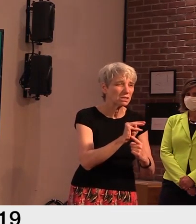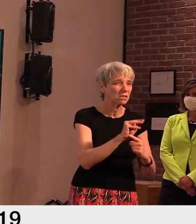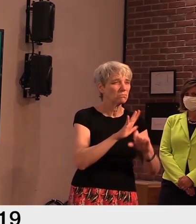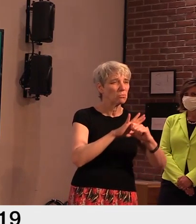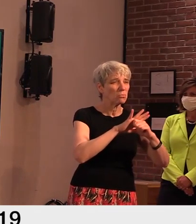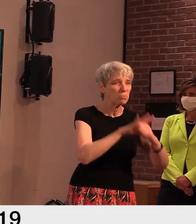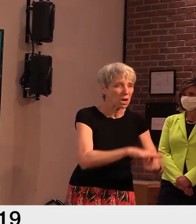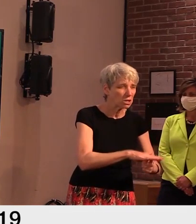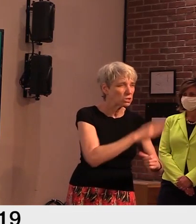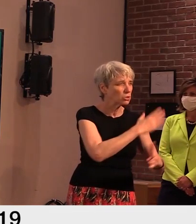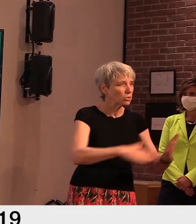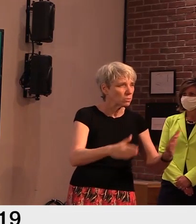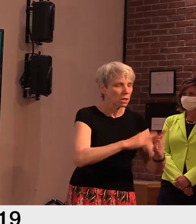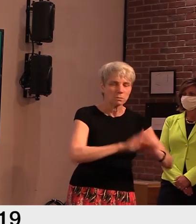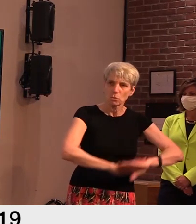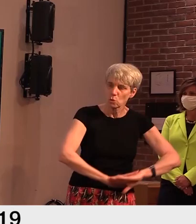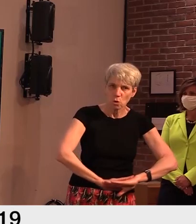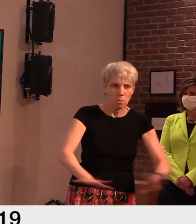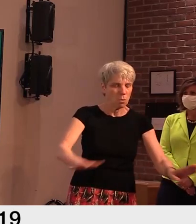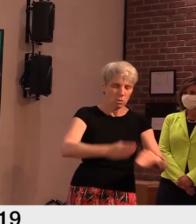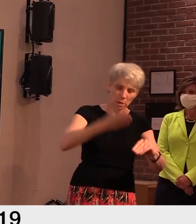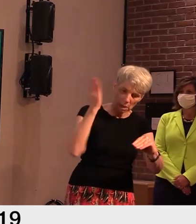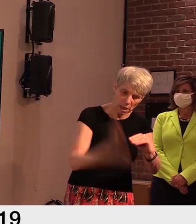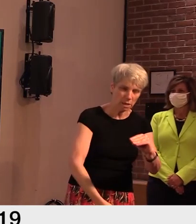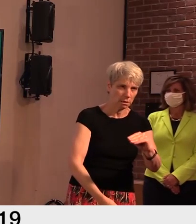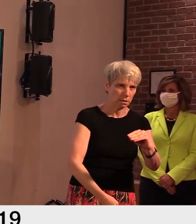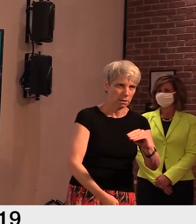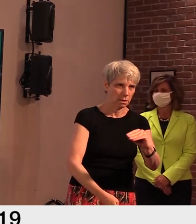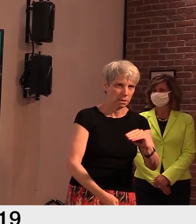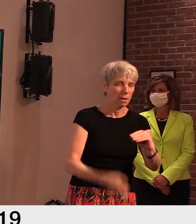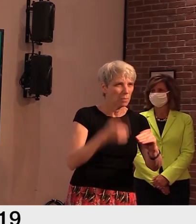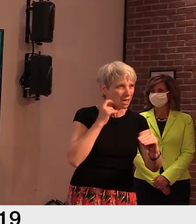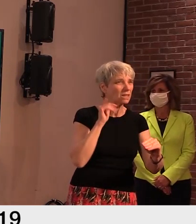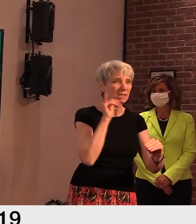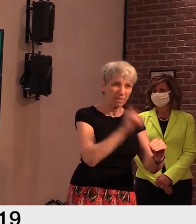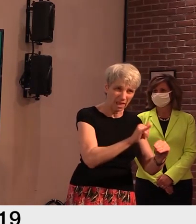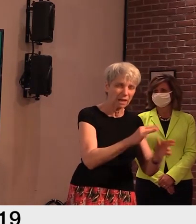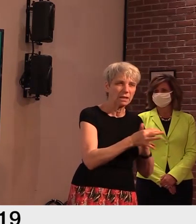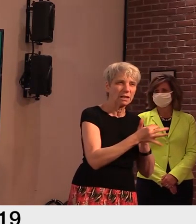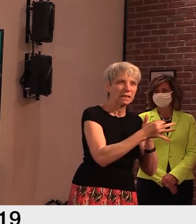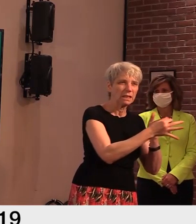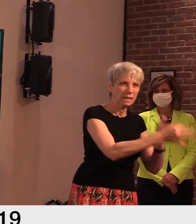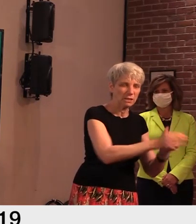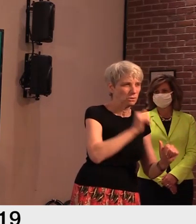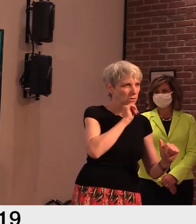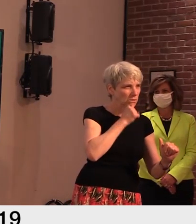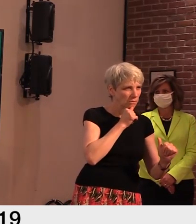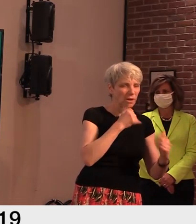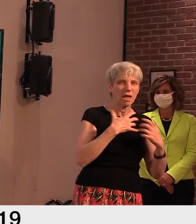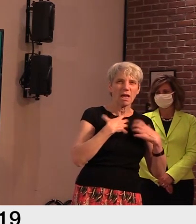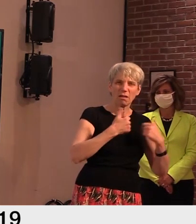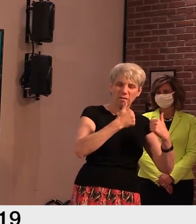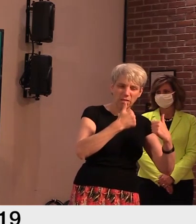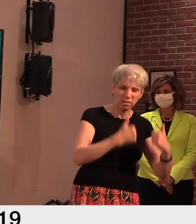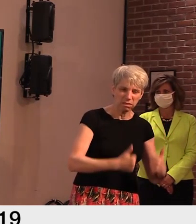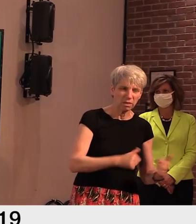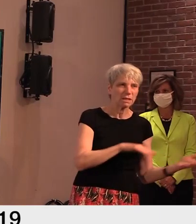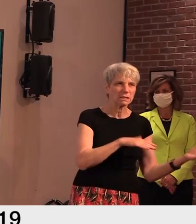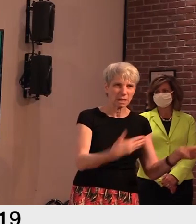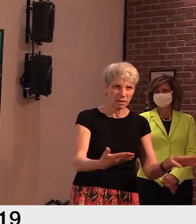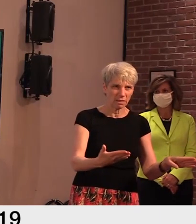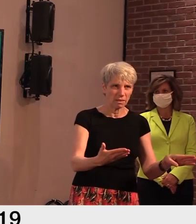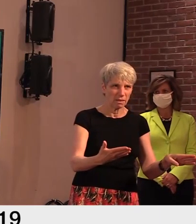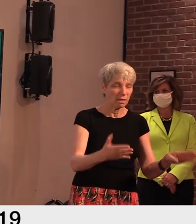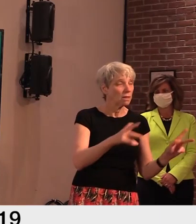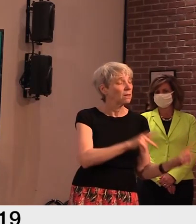population, it's essential that we join together to end the structural racism and